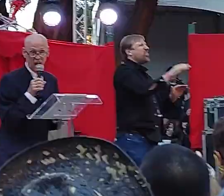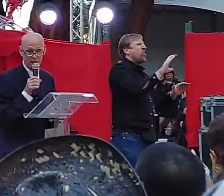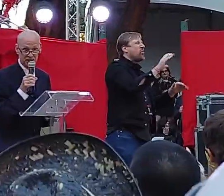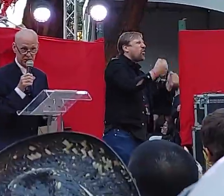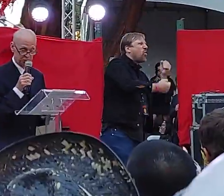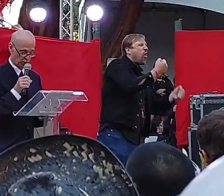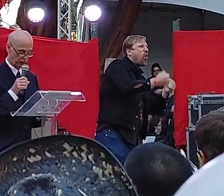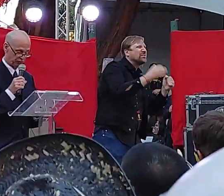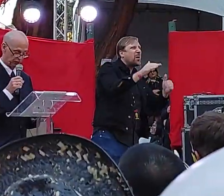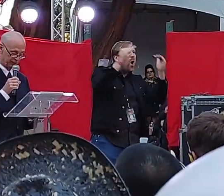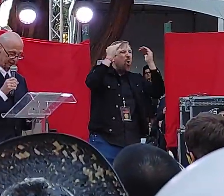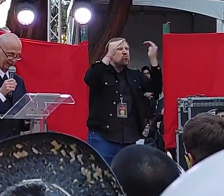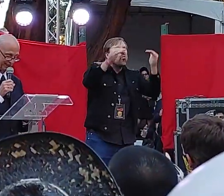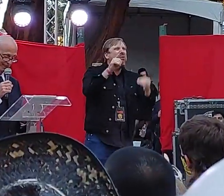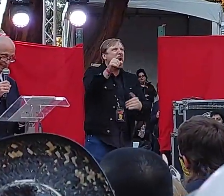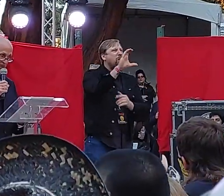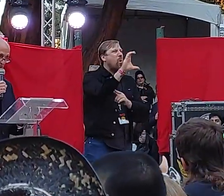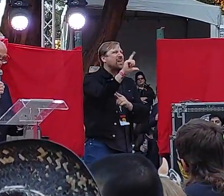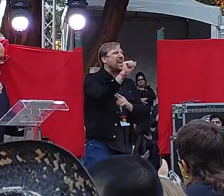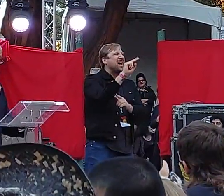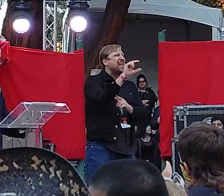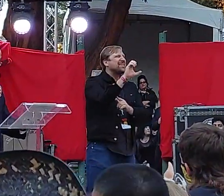Clarence Thomas's roof?